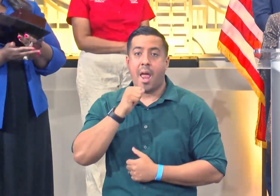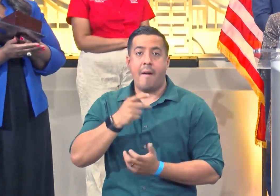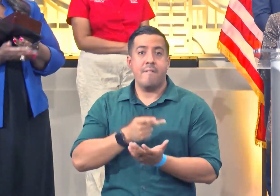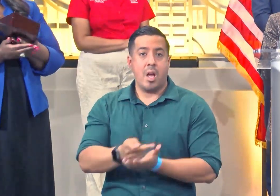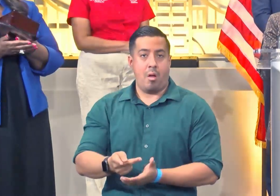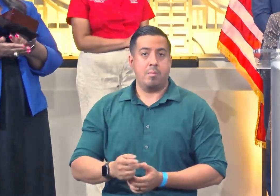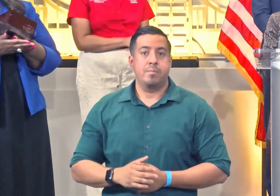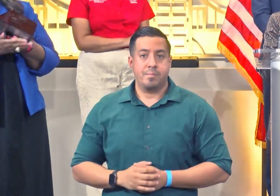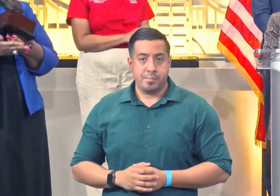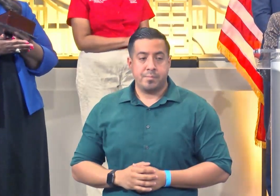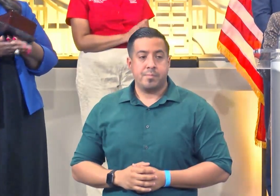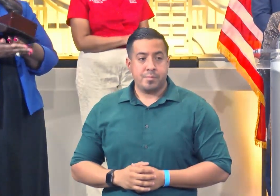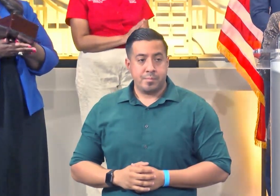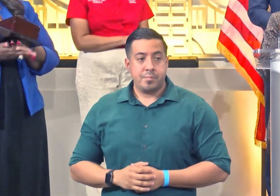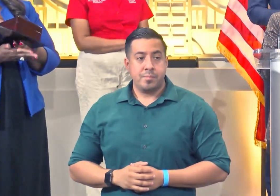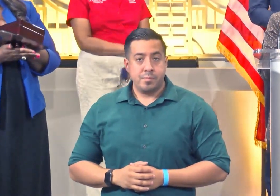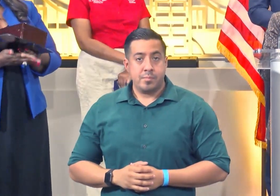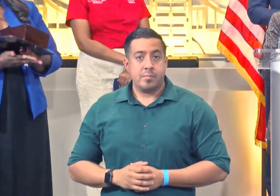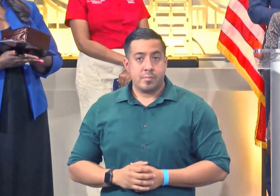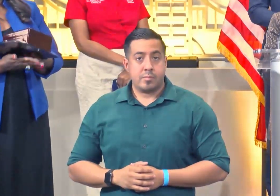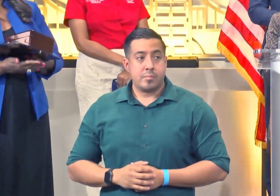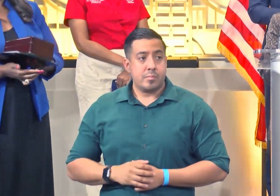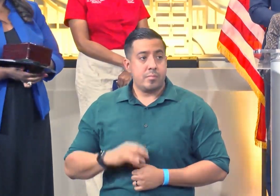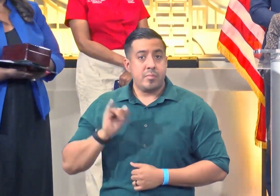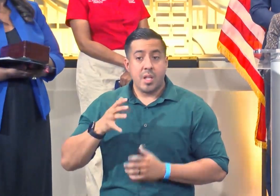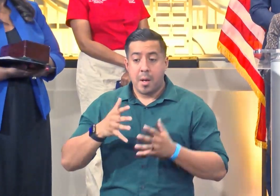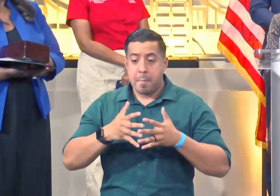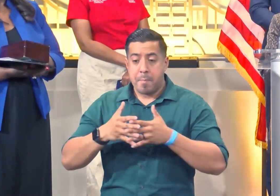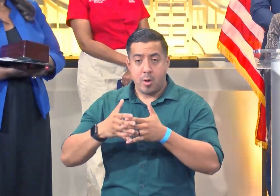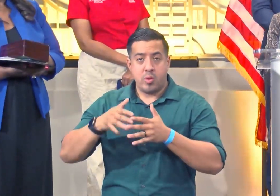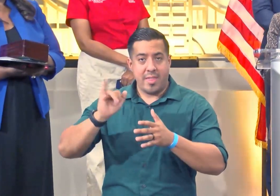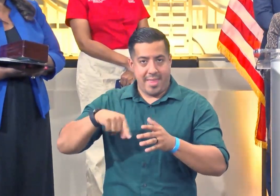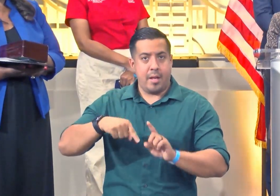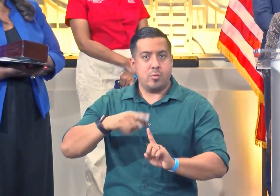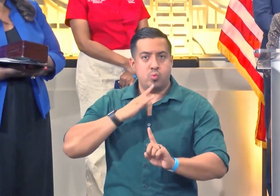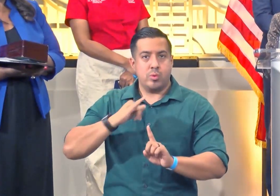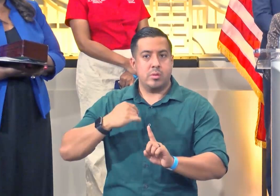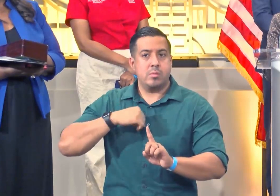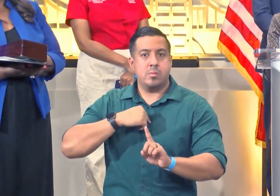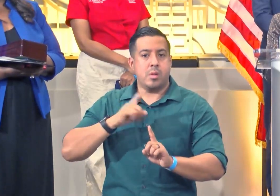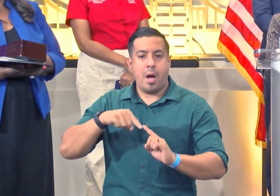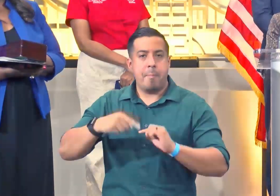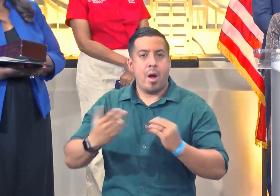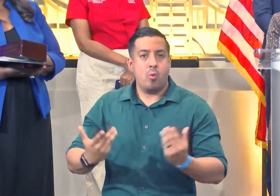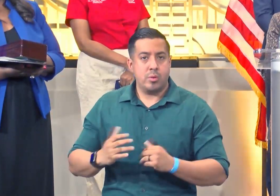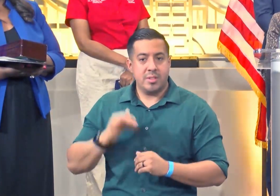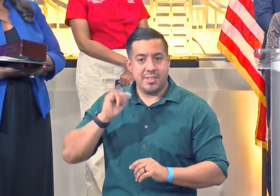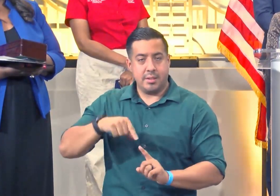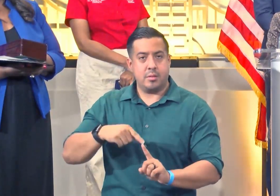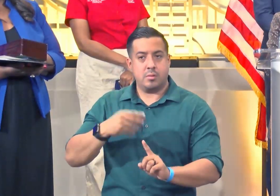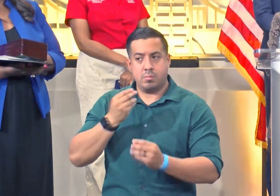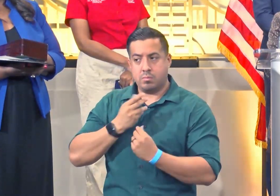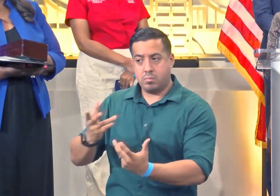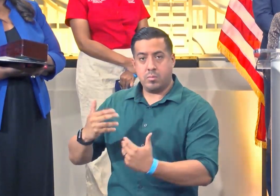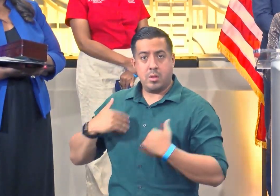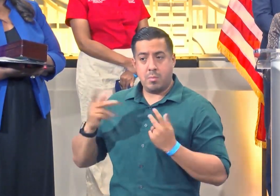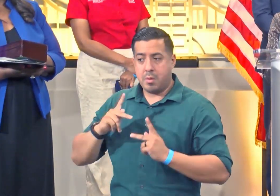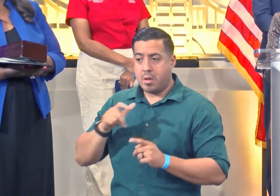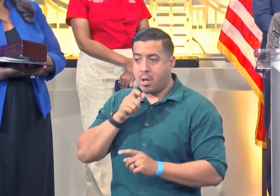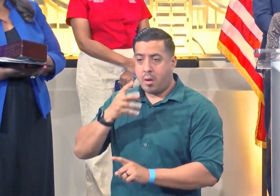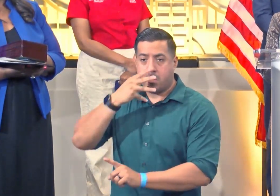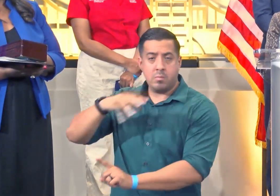fail. And that is what America is about, saying to our young people, you're not a